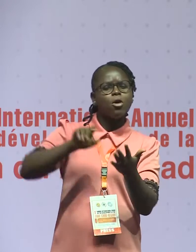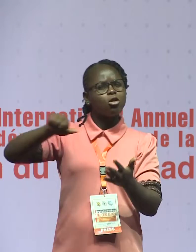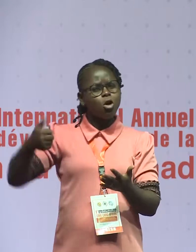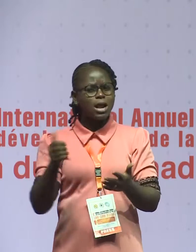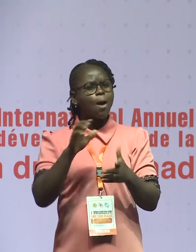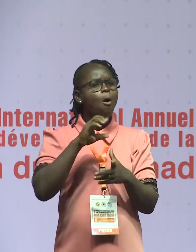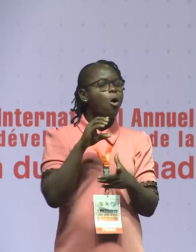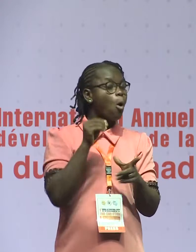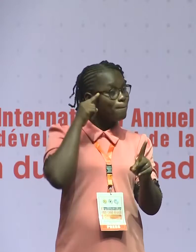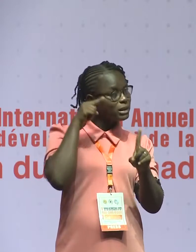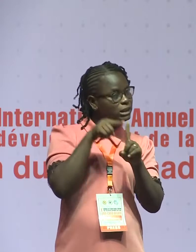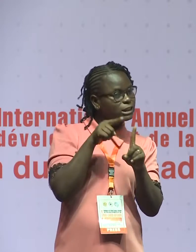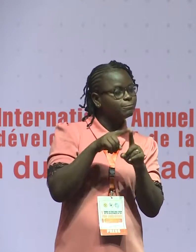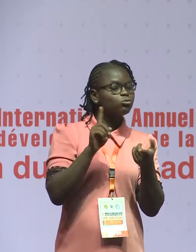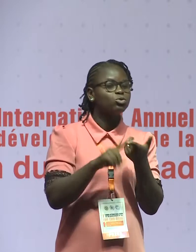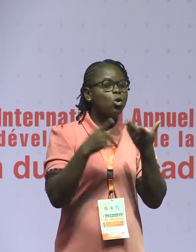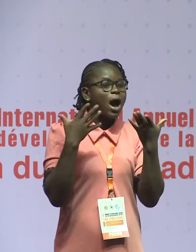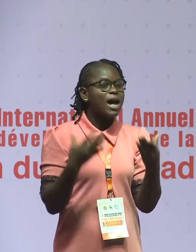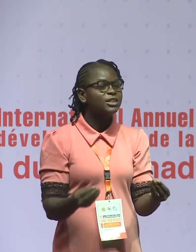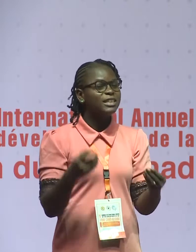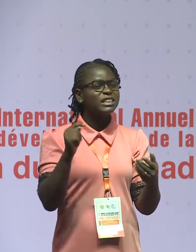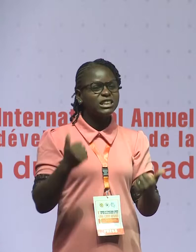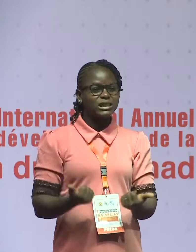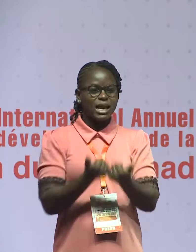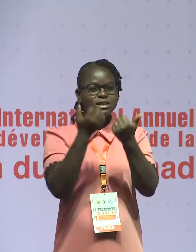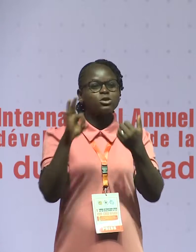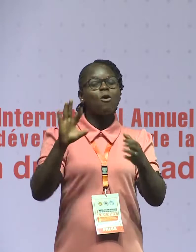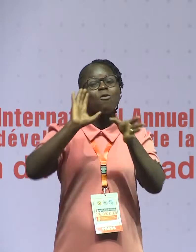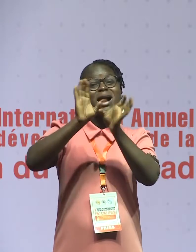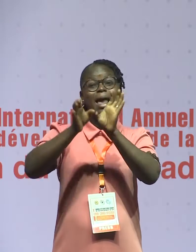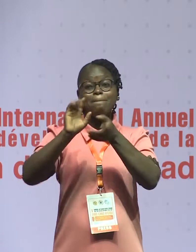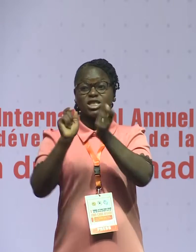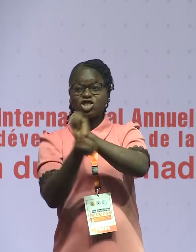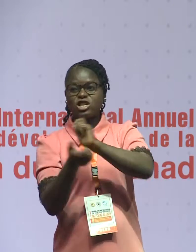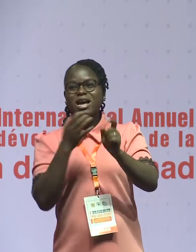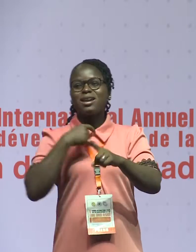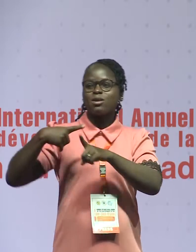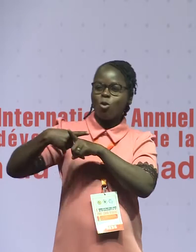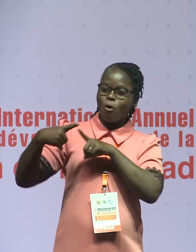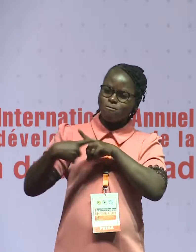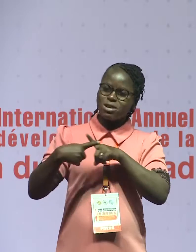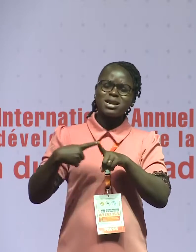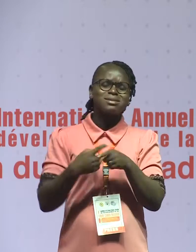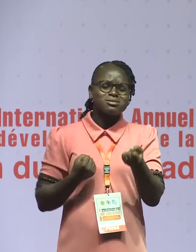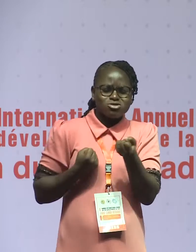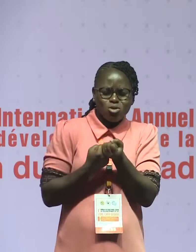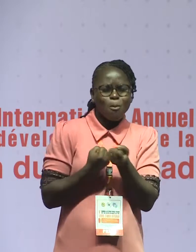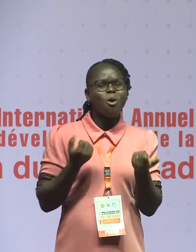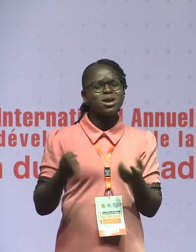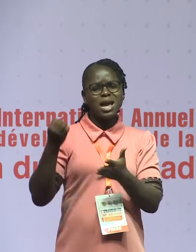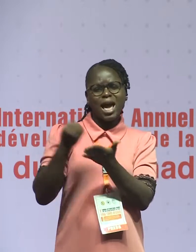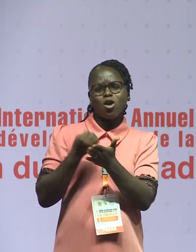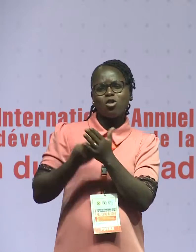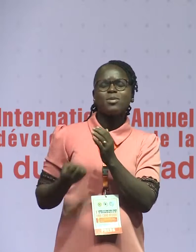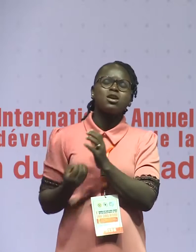objectives, address the challenges of climate change and conflict, support the economic